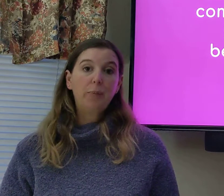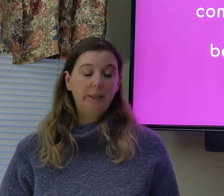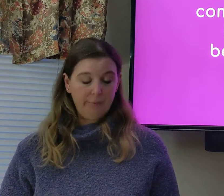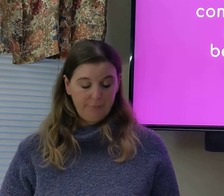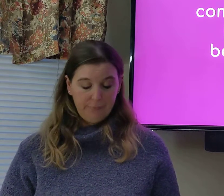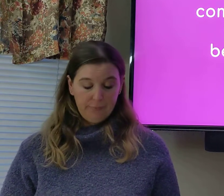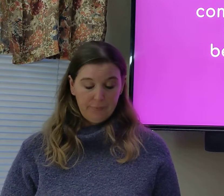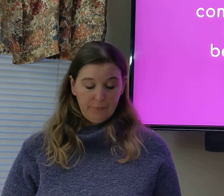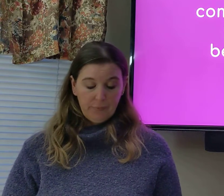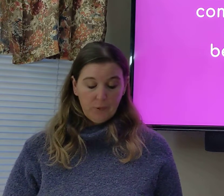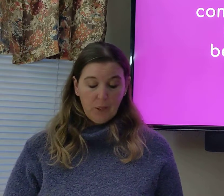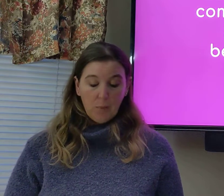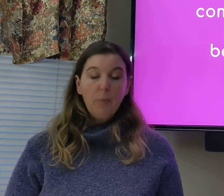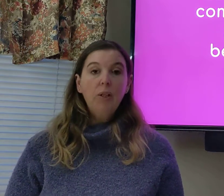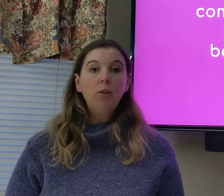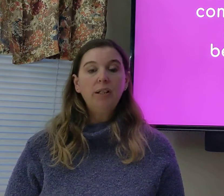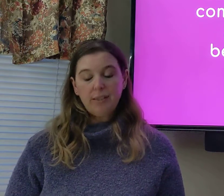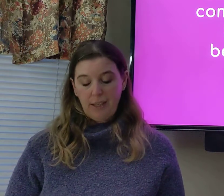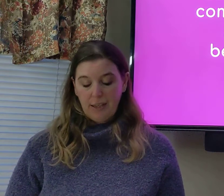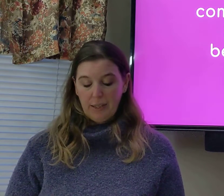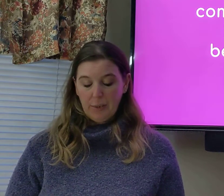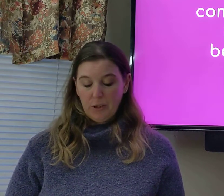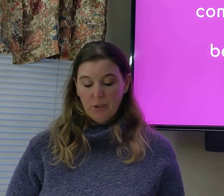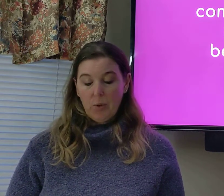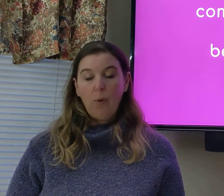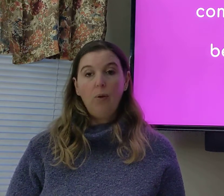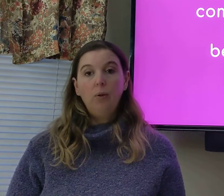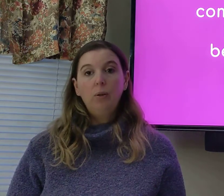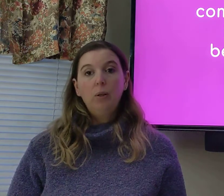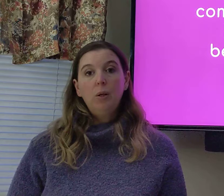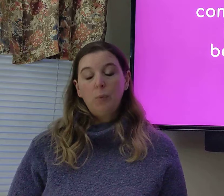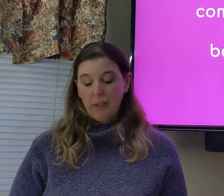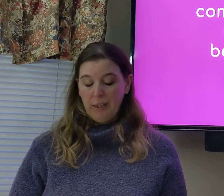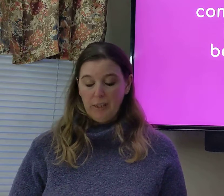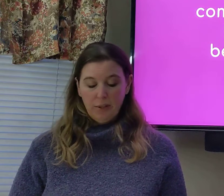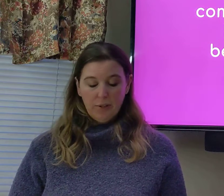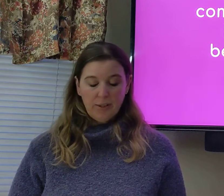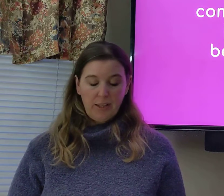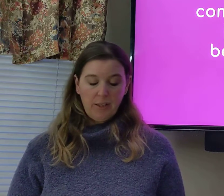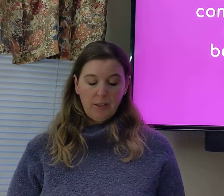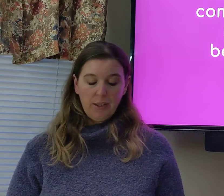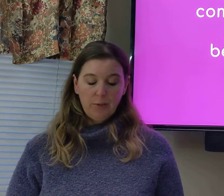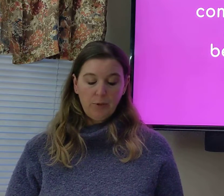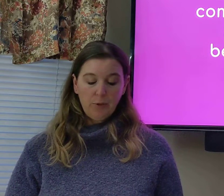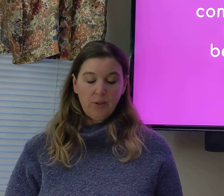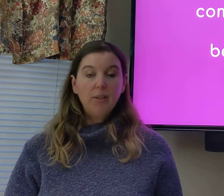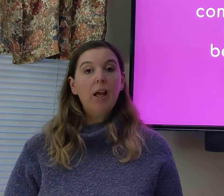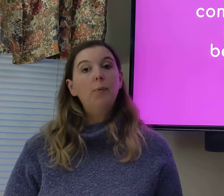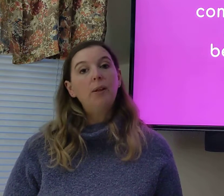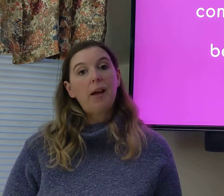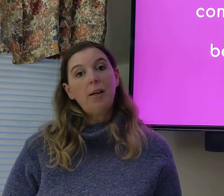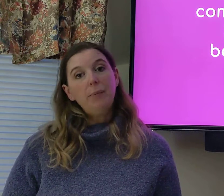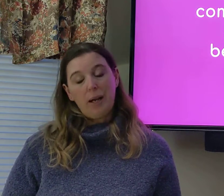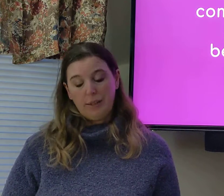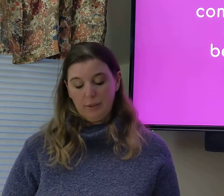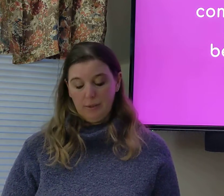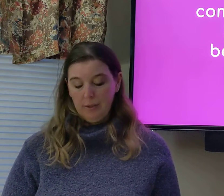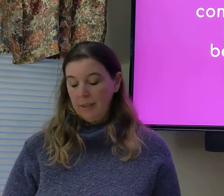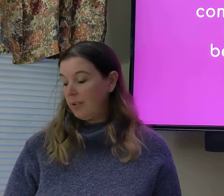development. When we look at sign language as a whole, we need to understand its roots, and with that in mind, let's look